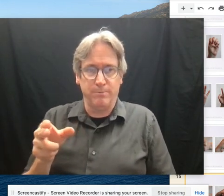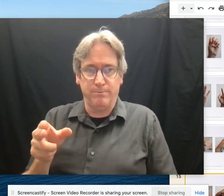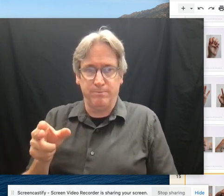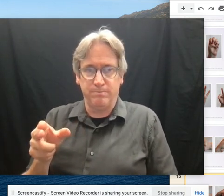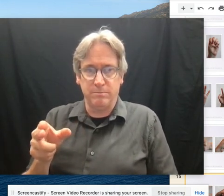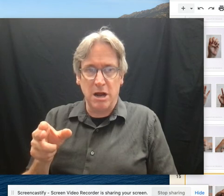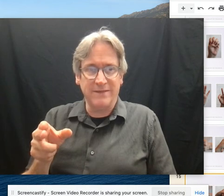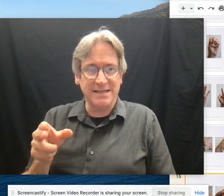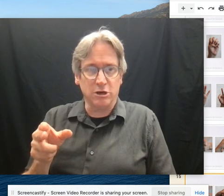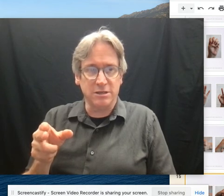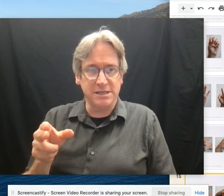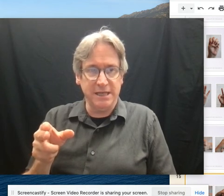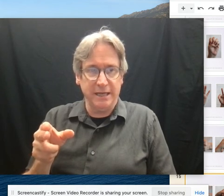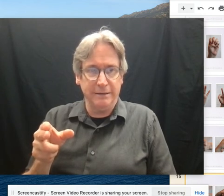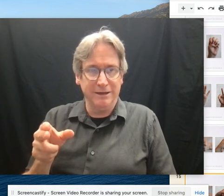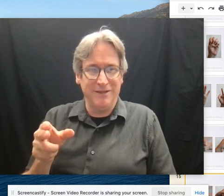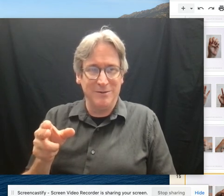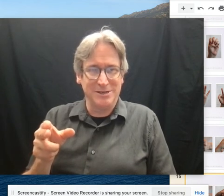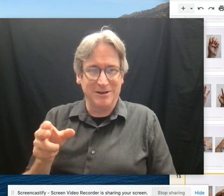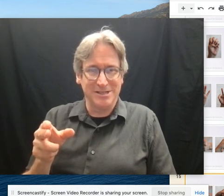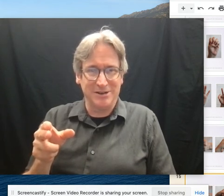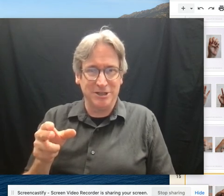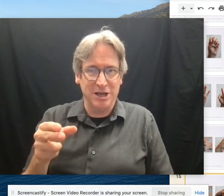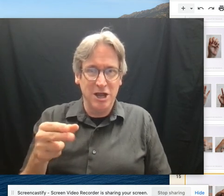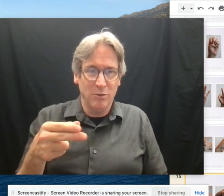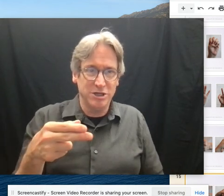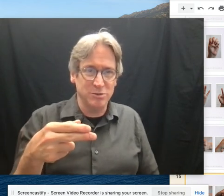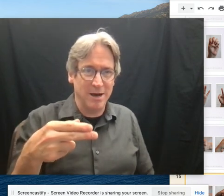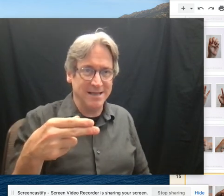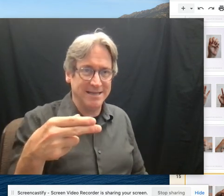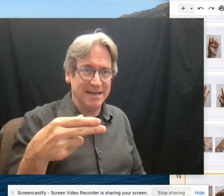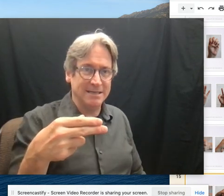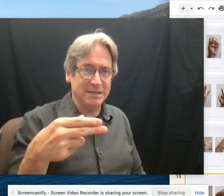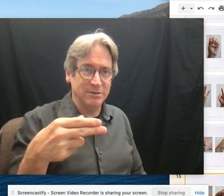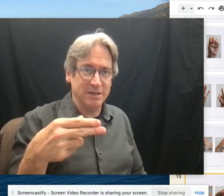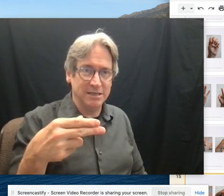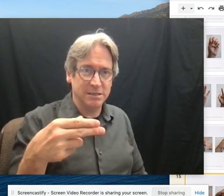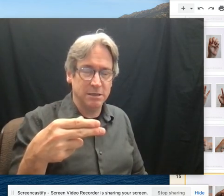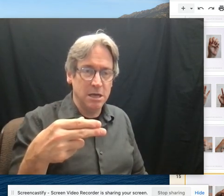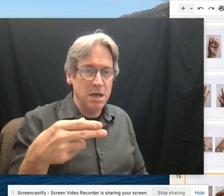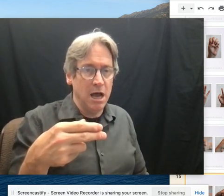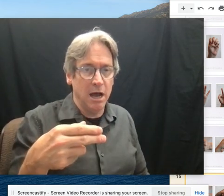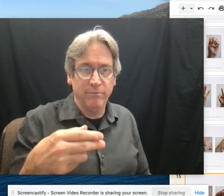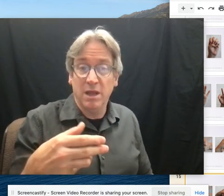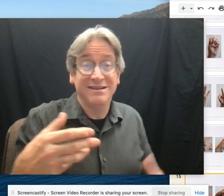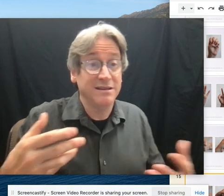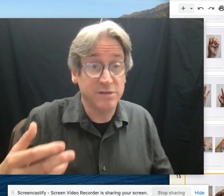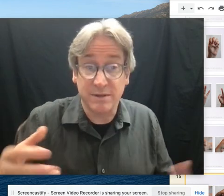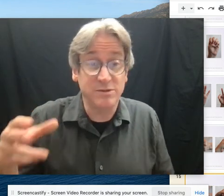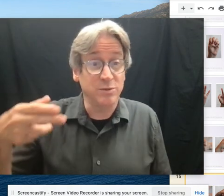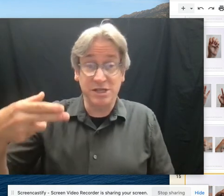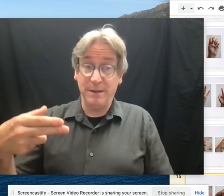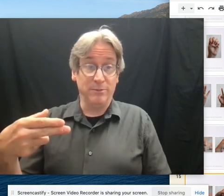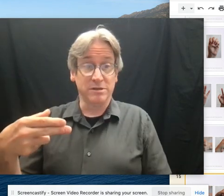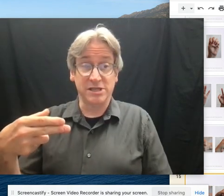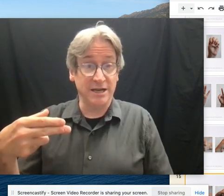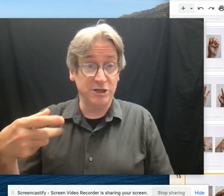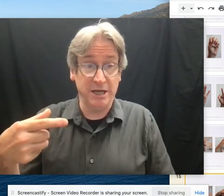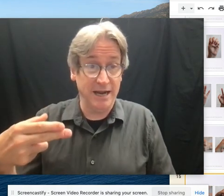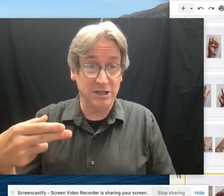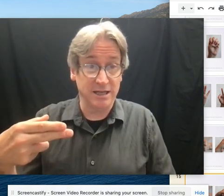to see if that was your illustration, which is why they tend to do this. Sometimes you will see